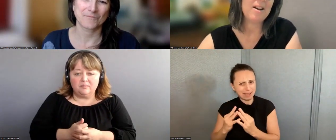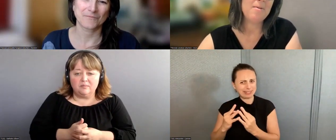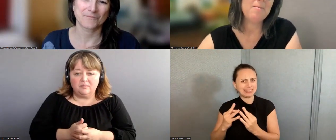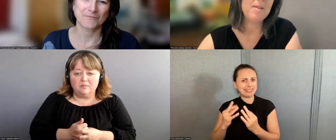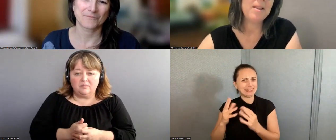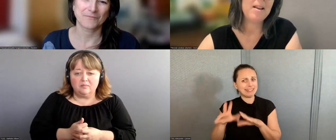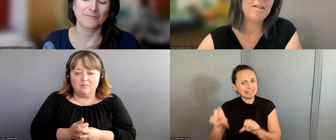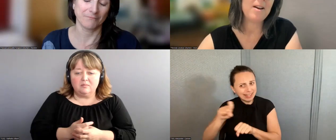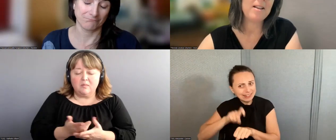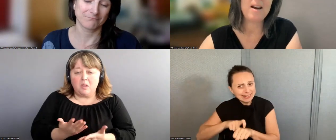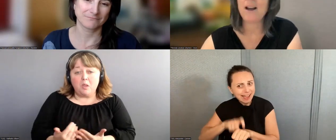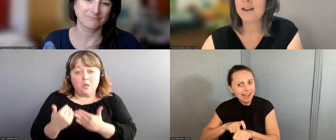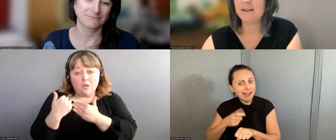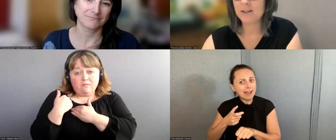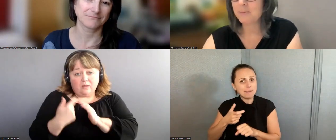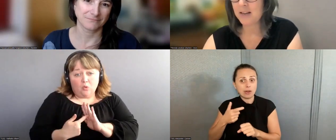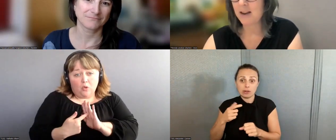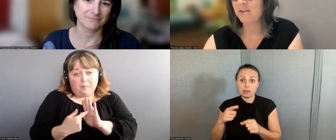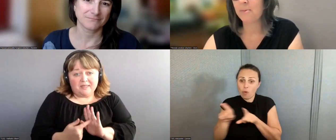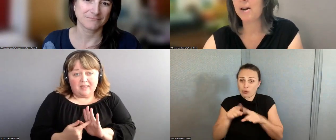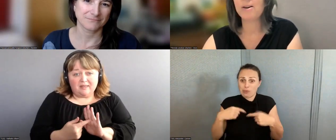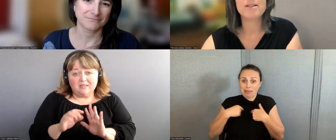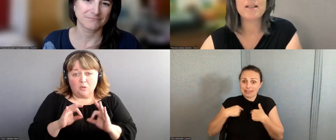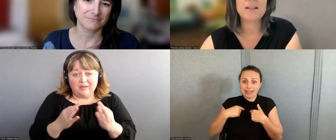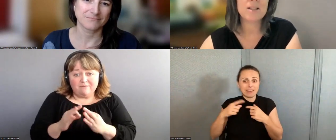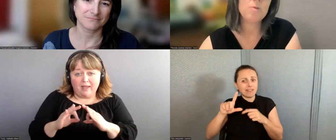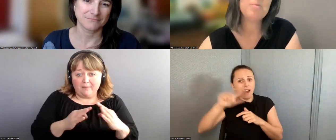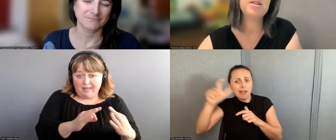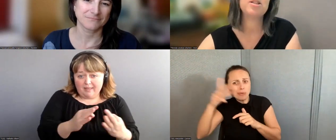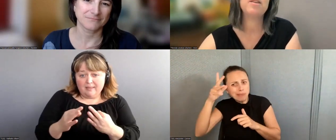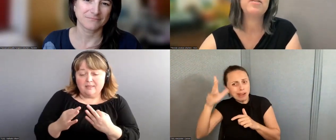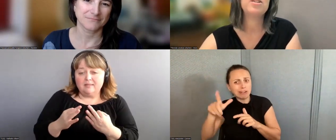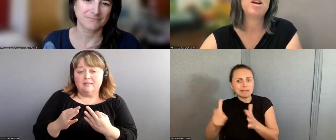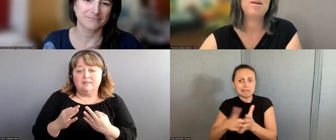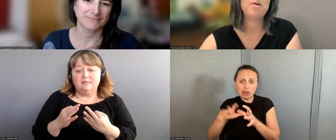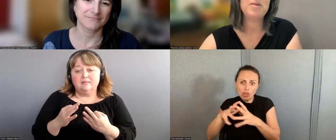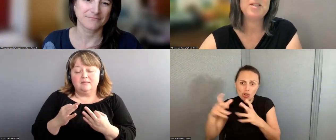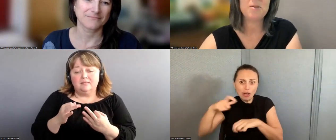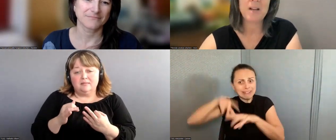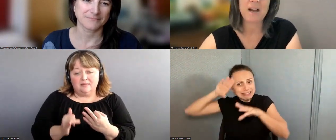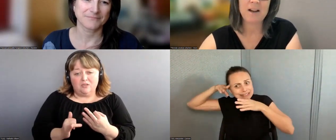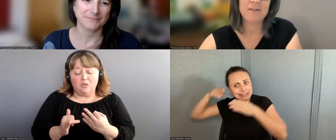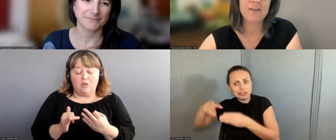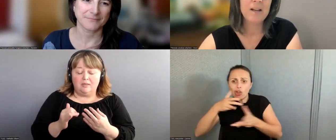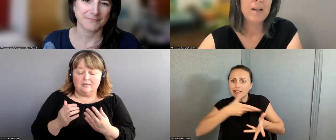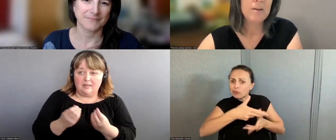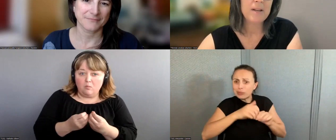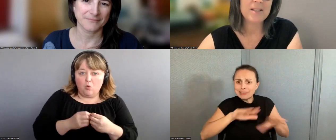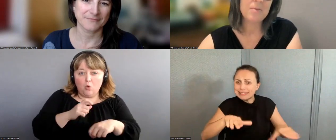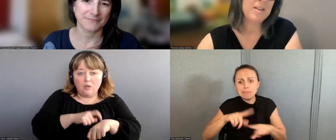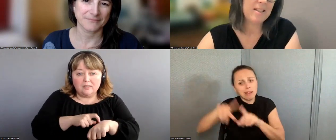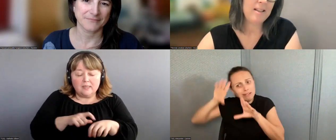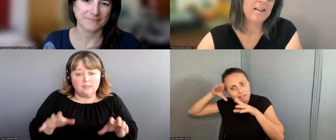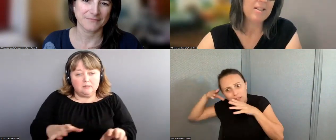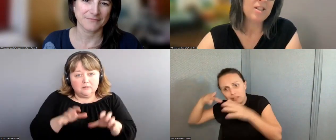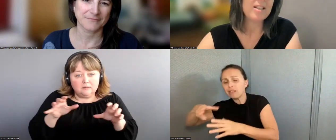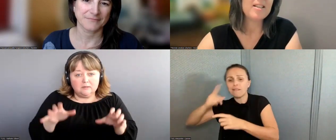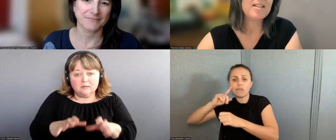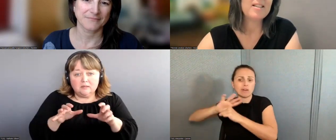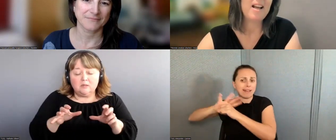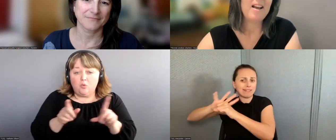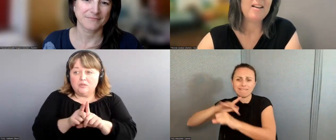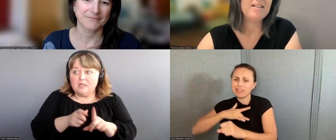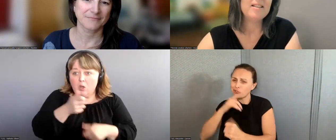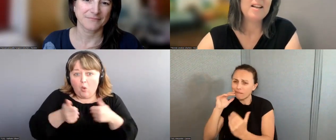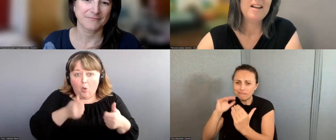that time, the fact that I and so many other parents take so much of our time that we don't have because we see the